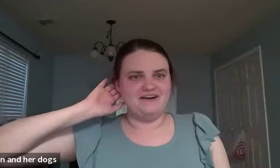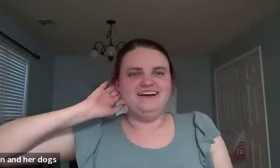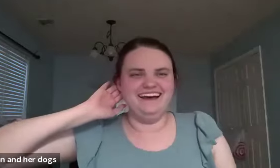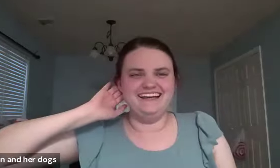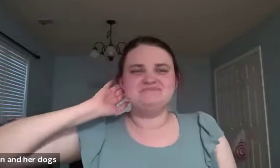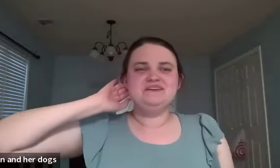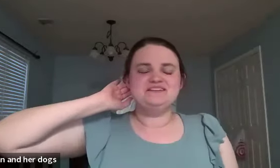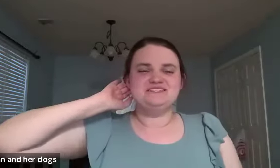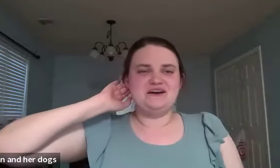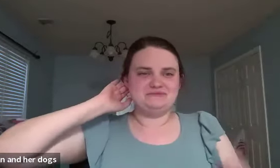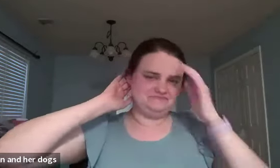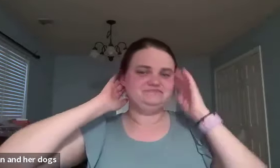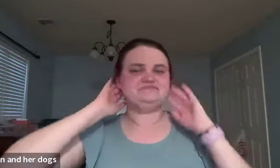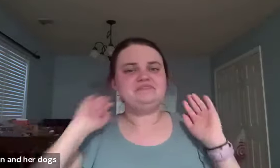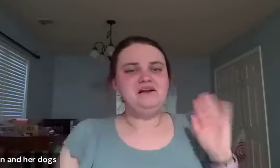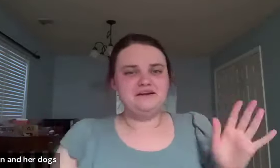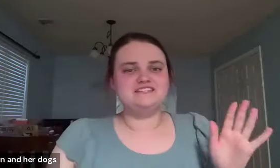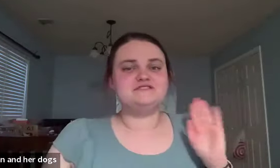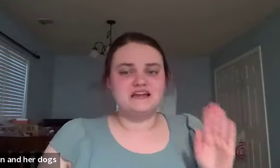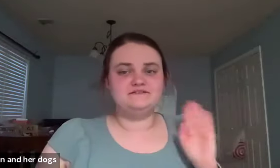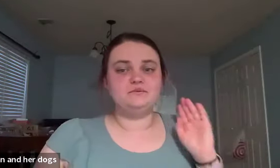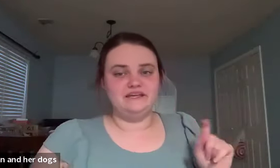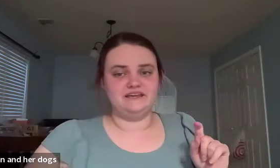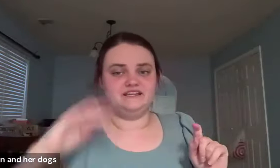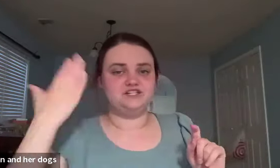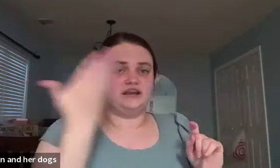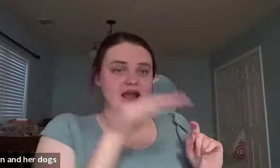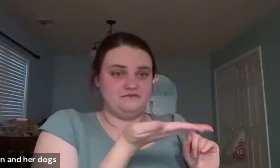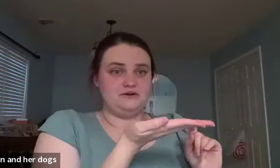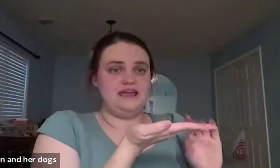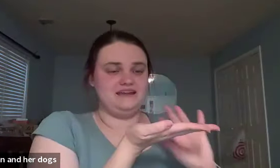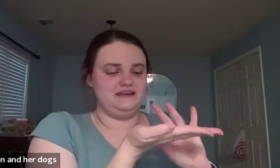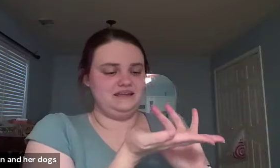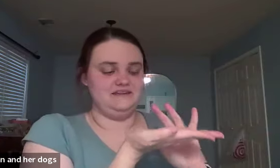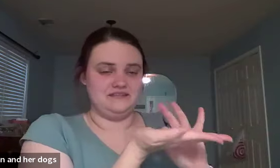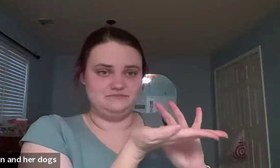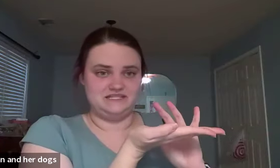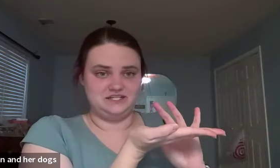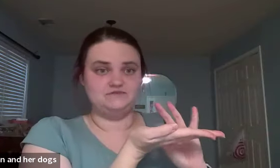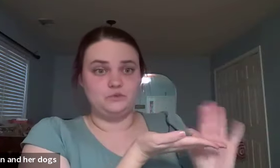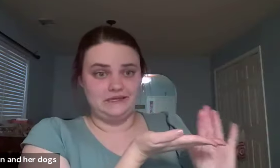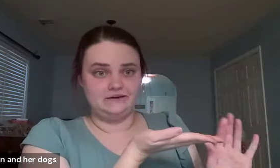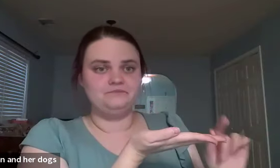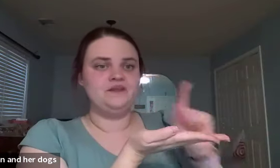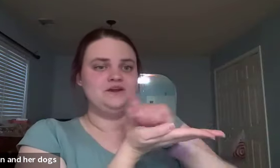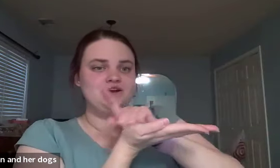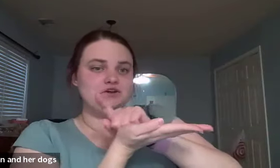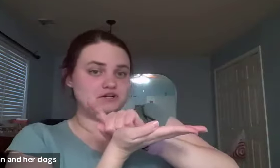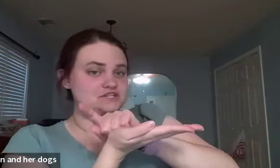now. So, okay, so the sign for weekend is you're going to have your hand again in this position for week. You're going to